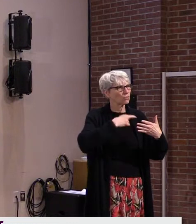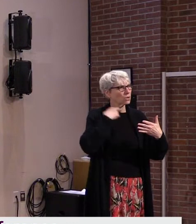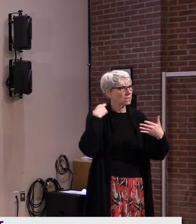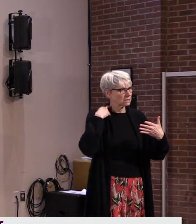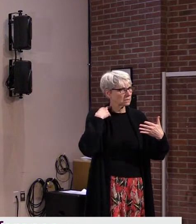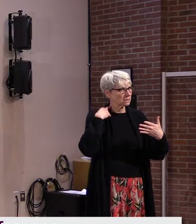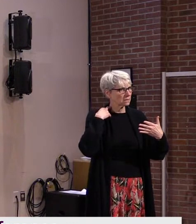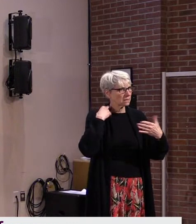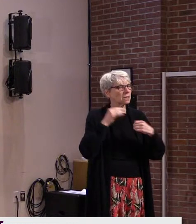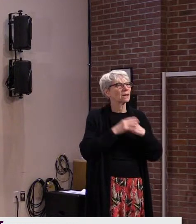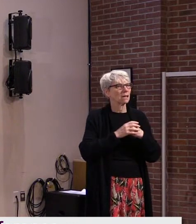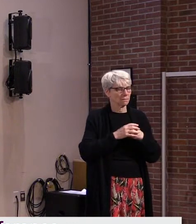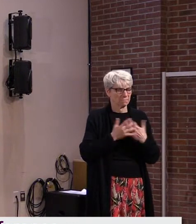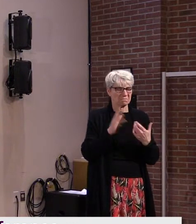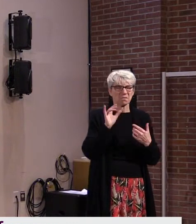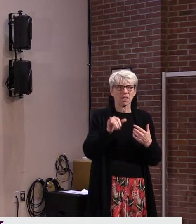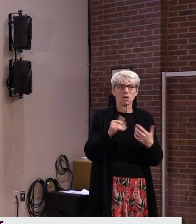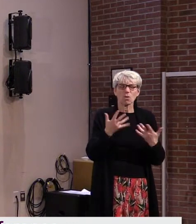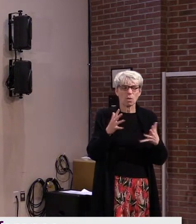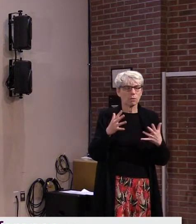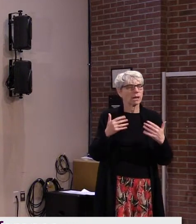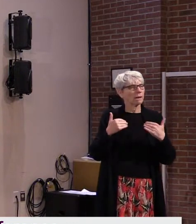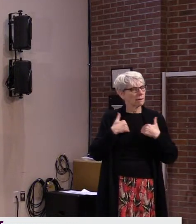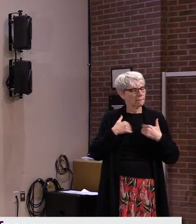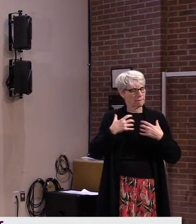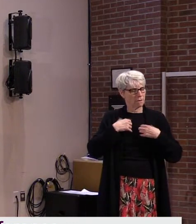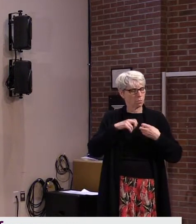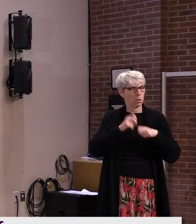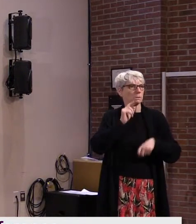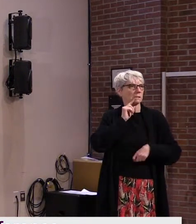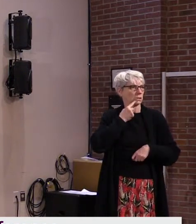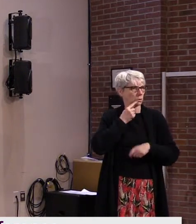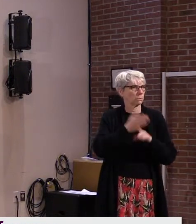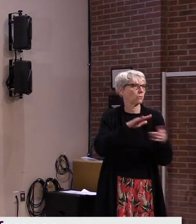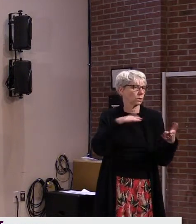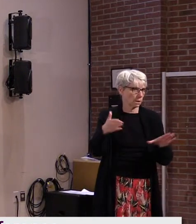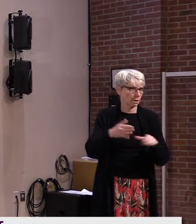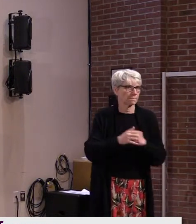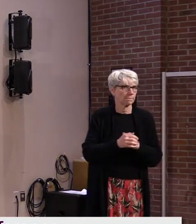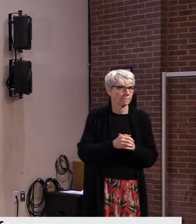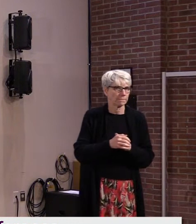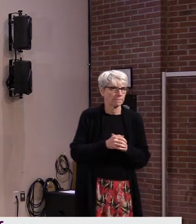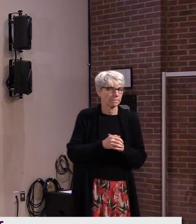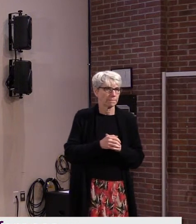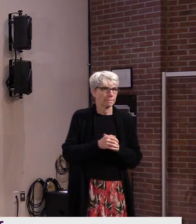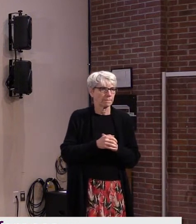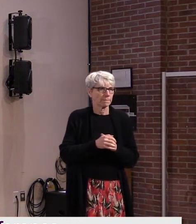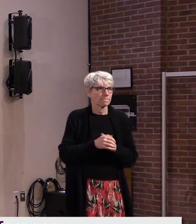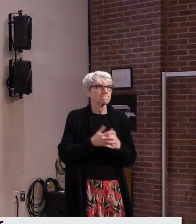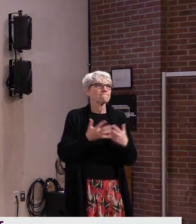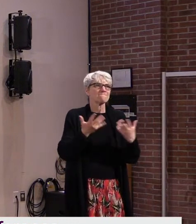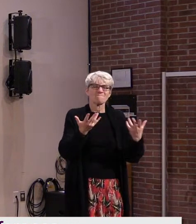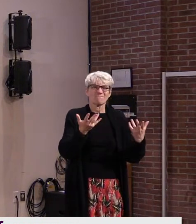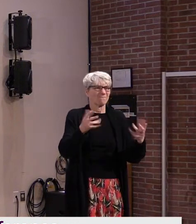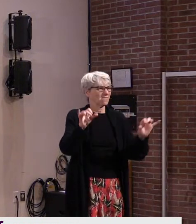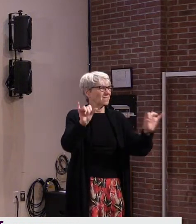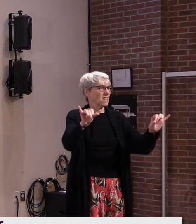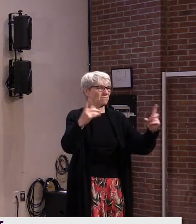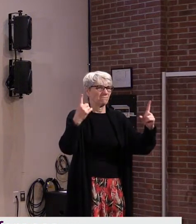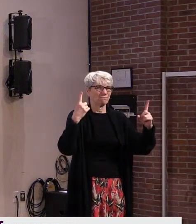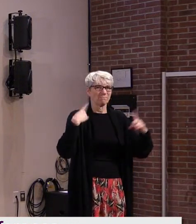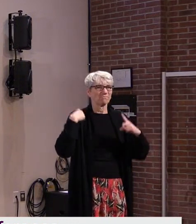COVID that I just detailed for you. Unfortunately, this fact has not changed throughout the